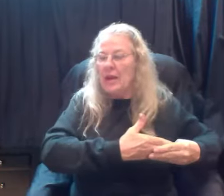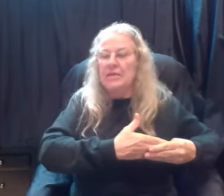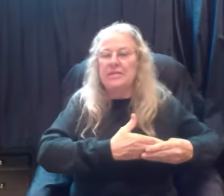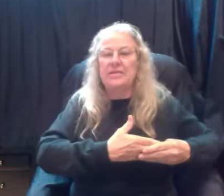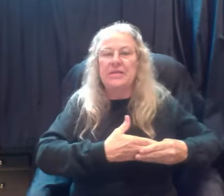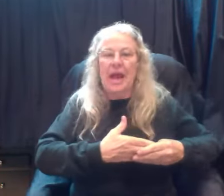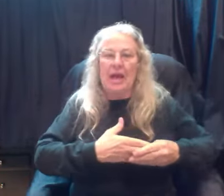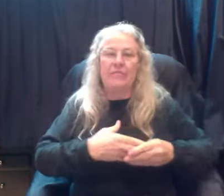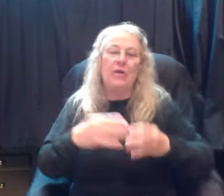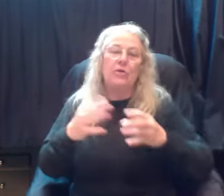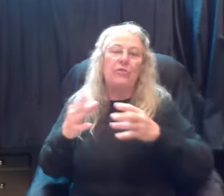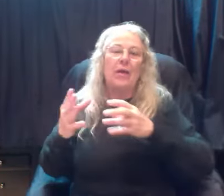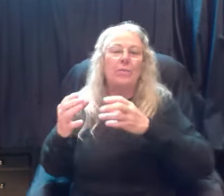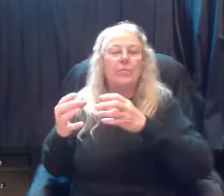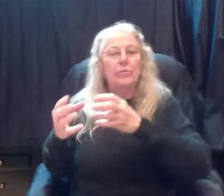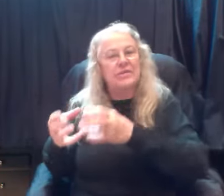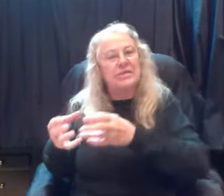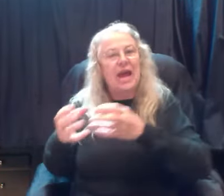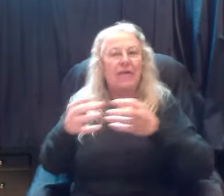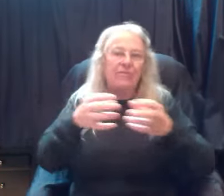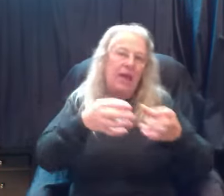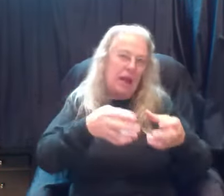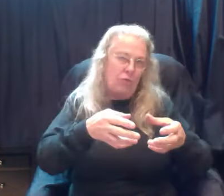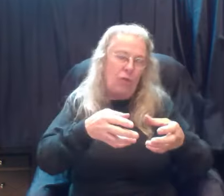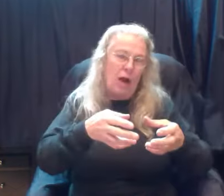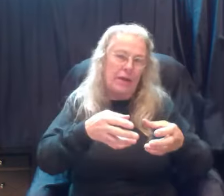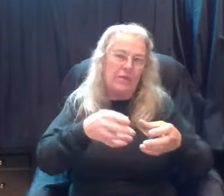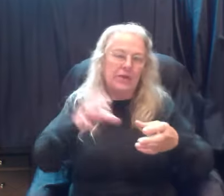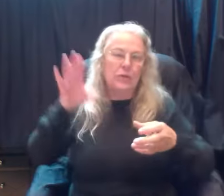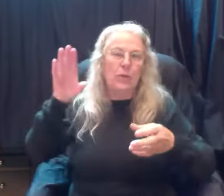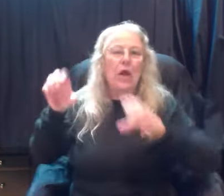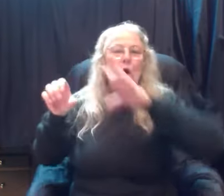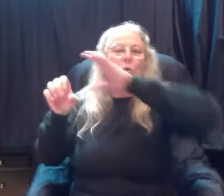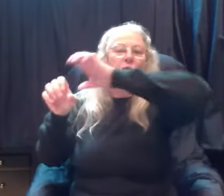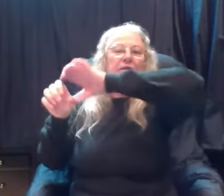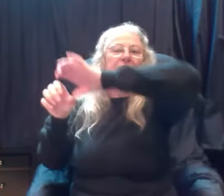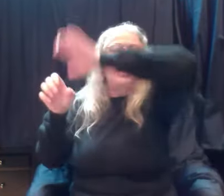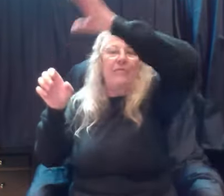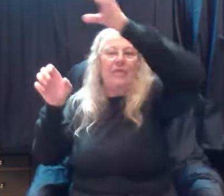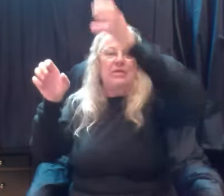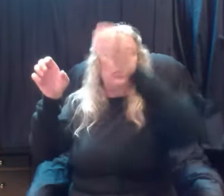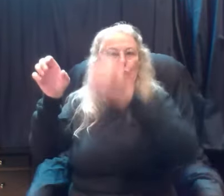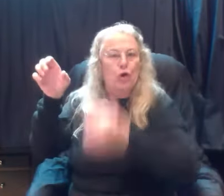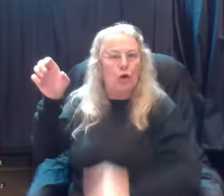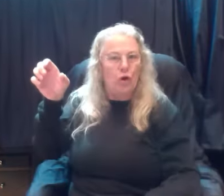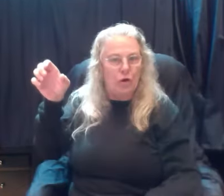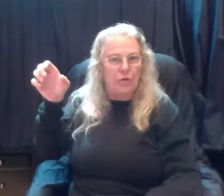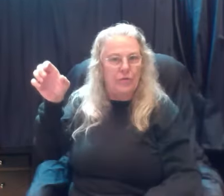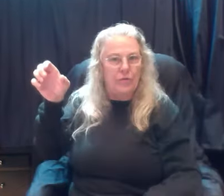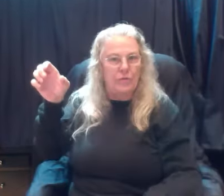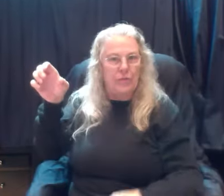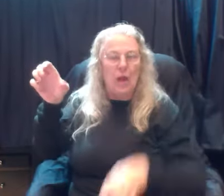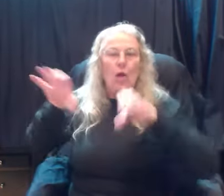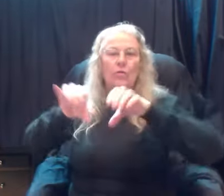Staff. Now, you've got both staff and rod in this one. Well, the staff is curved. The